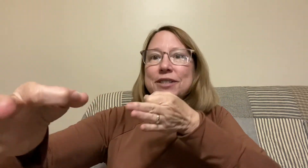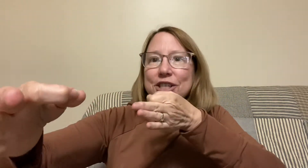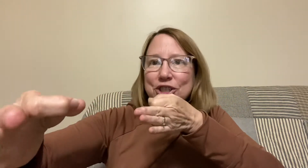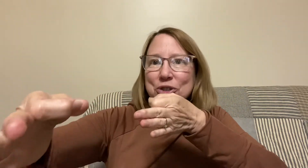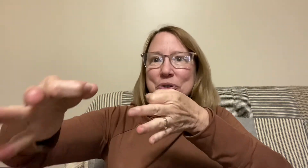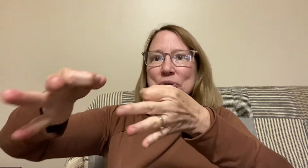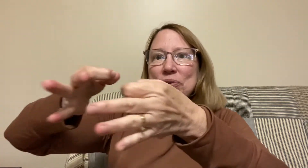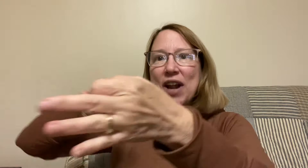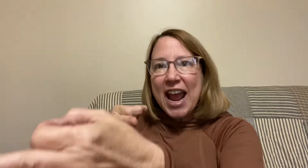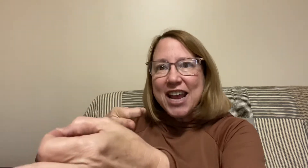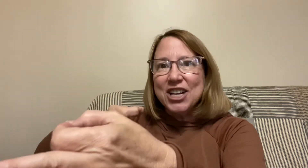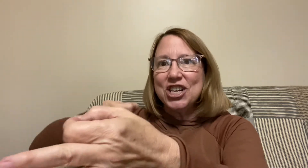and put to death.